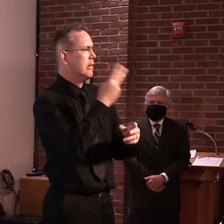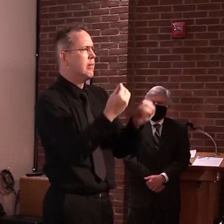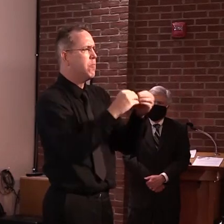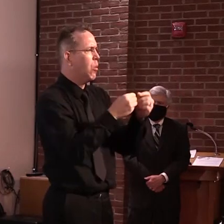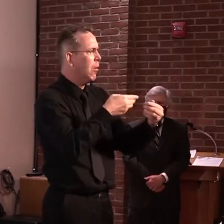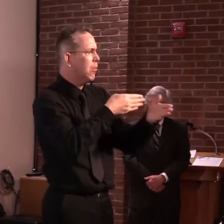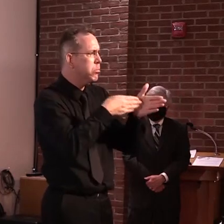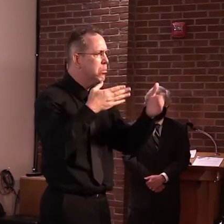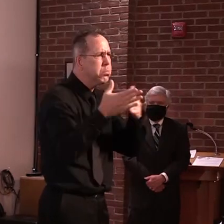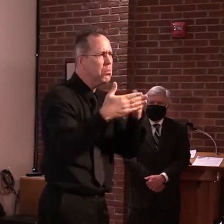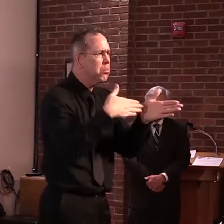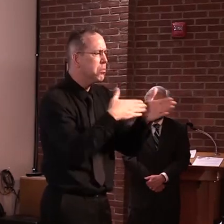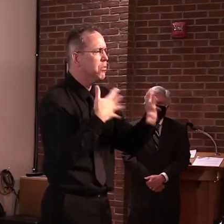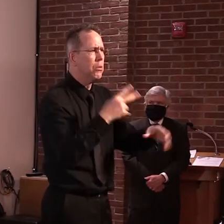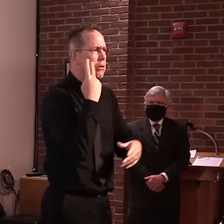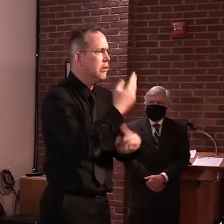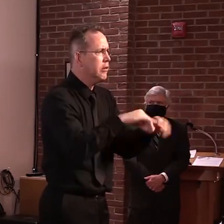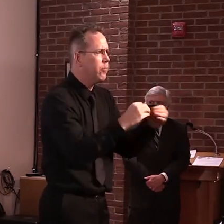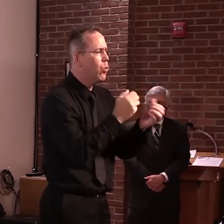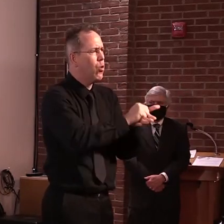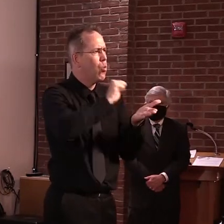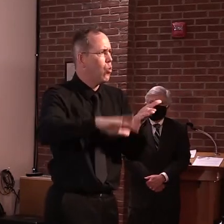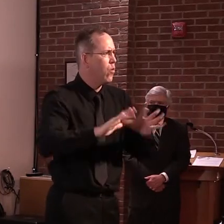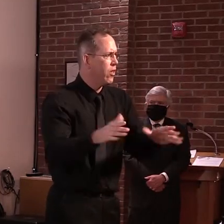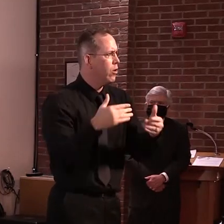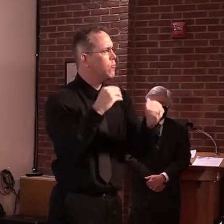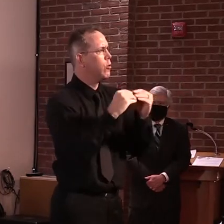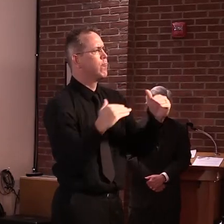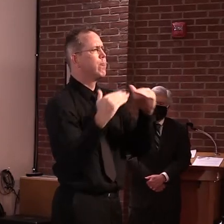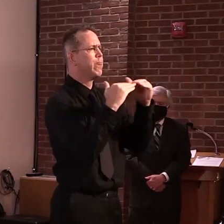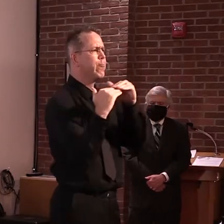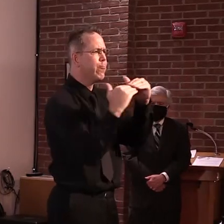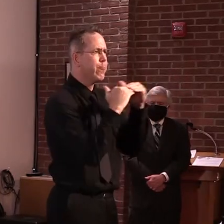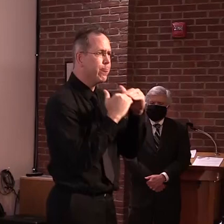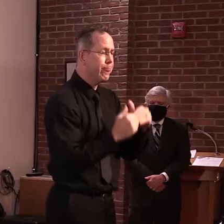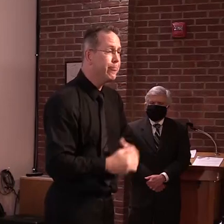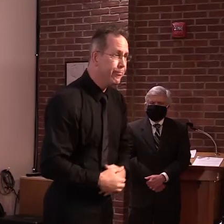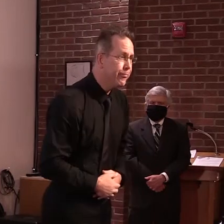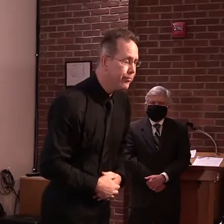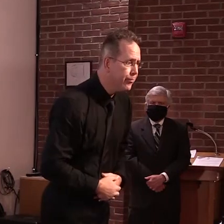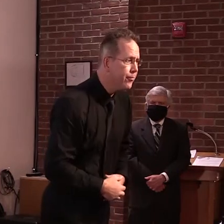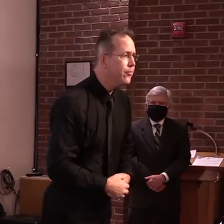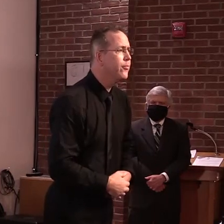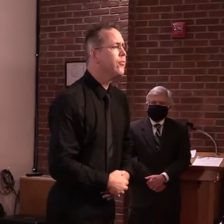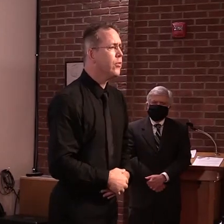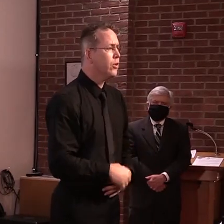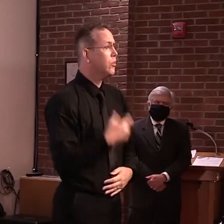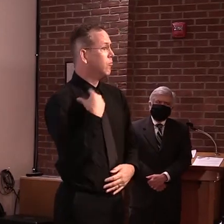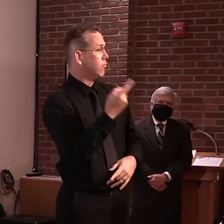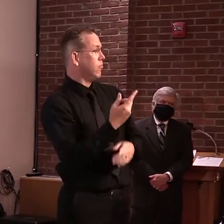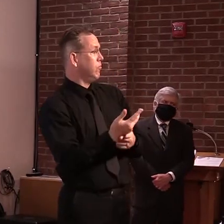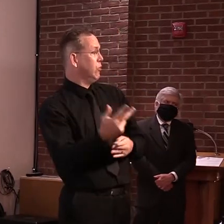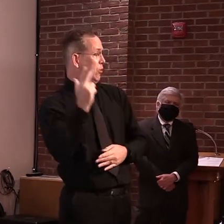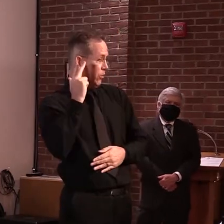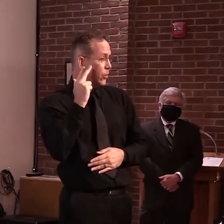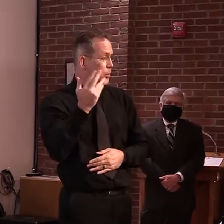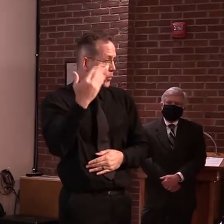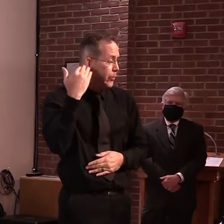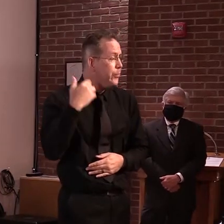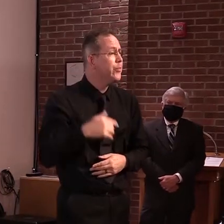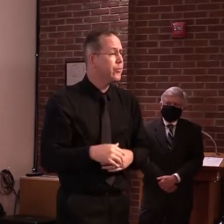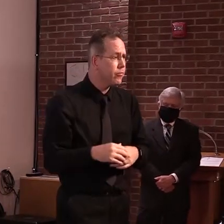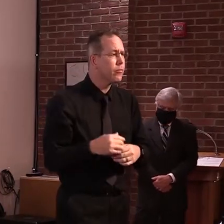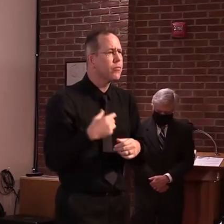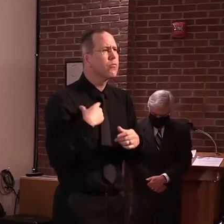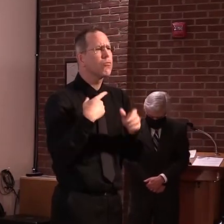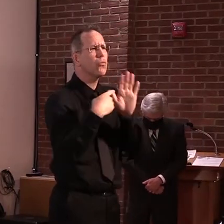of a $400 million economic relief package, which proposed directing $310 million of federal CARES